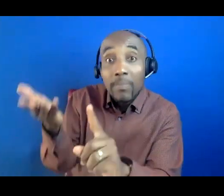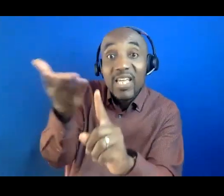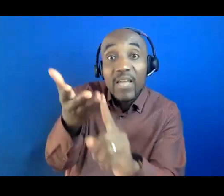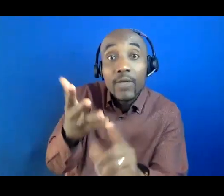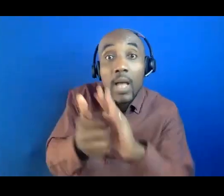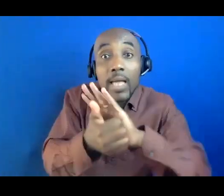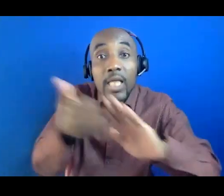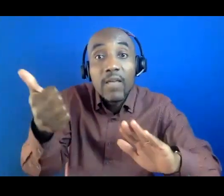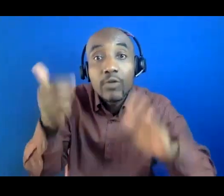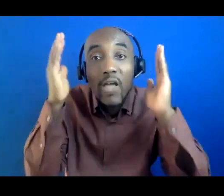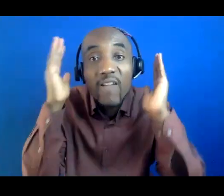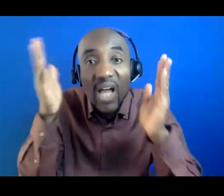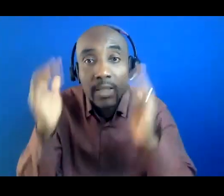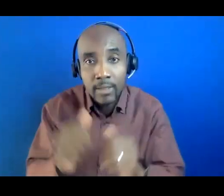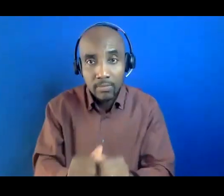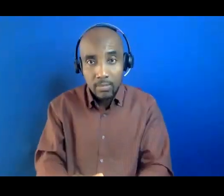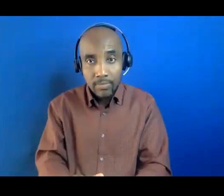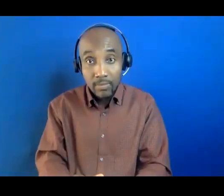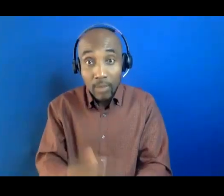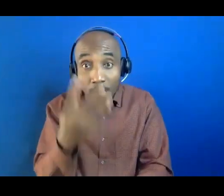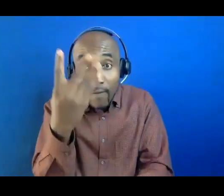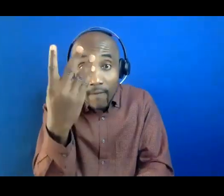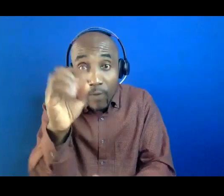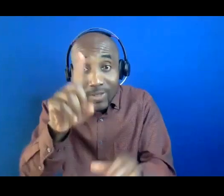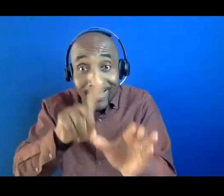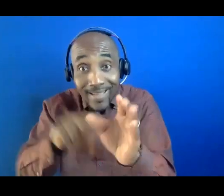evangelism." And 40 years later,